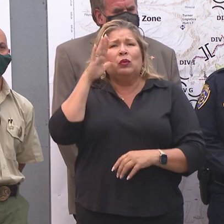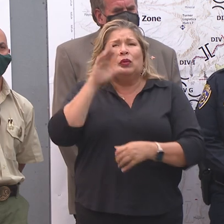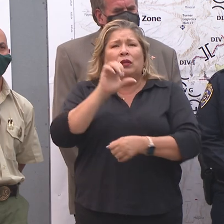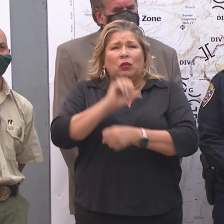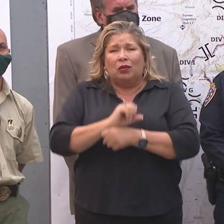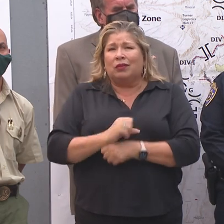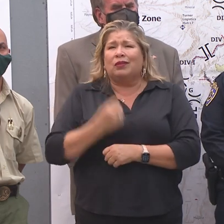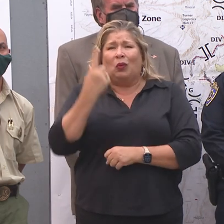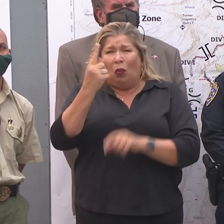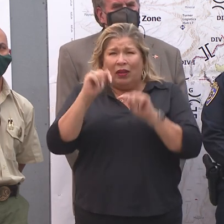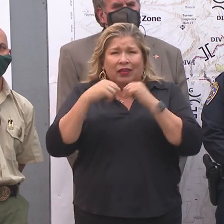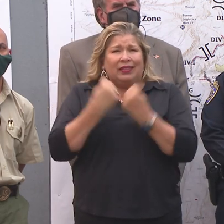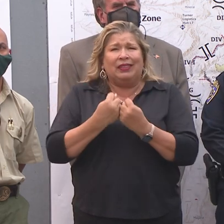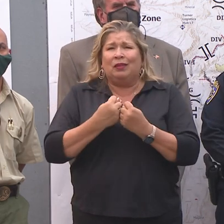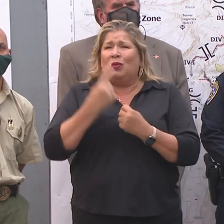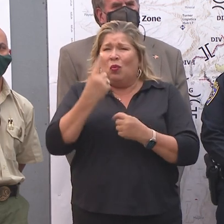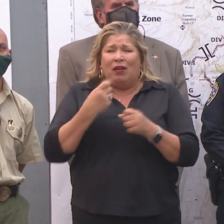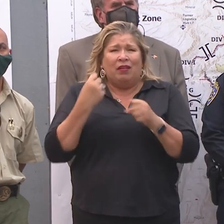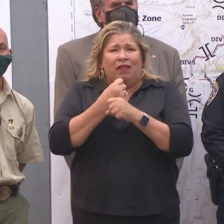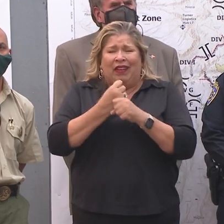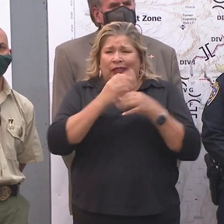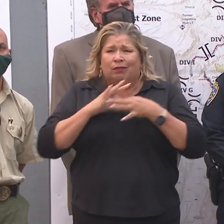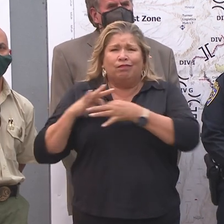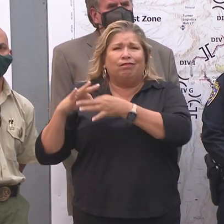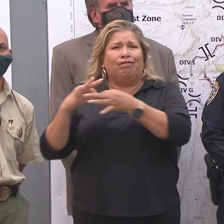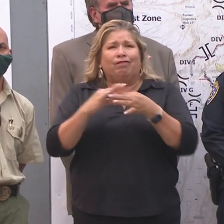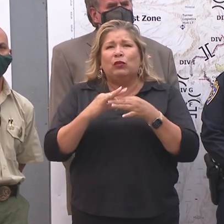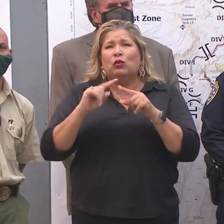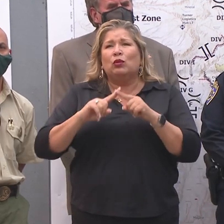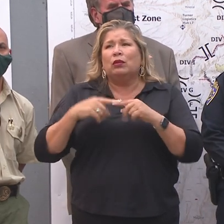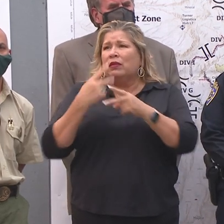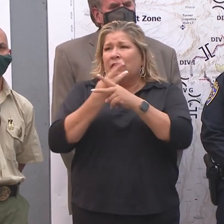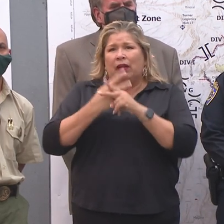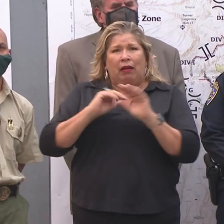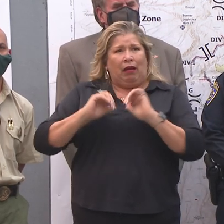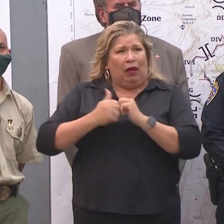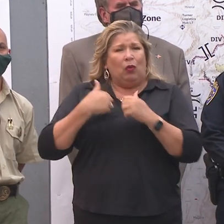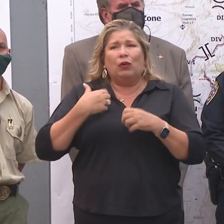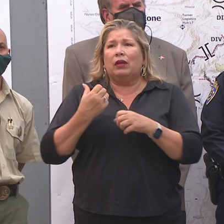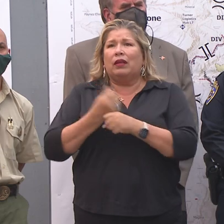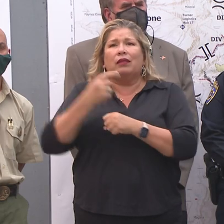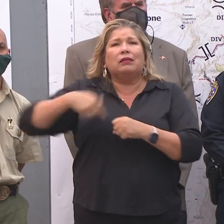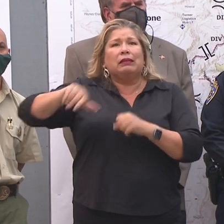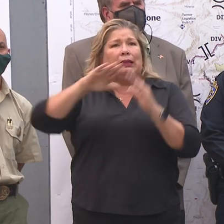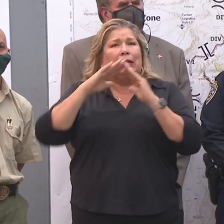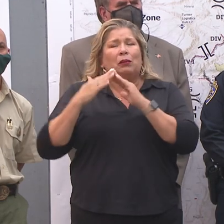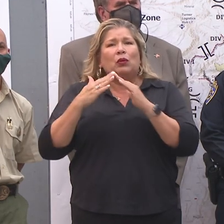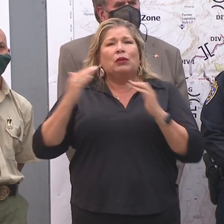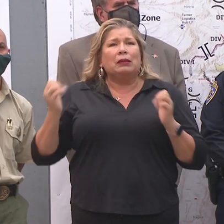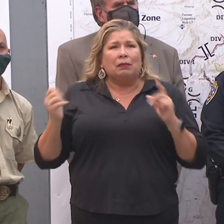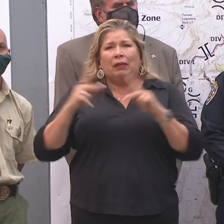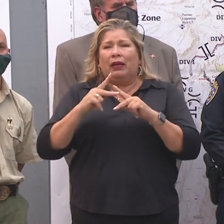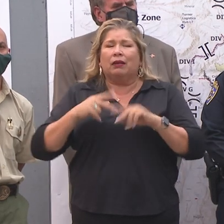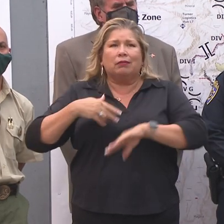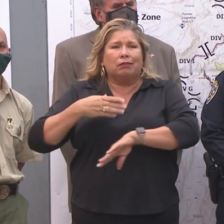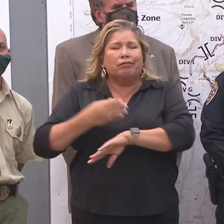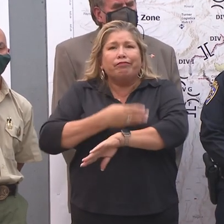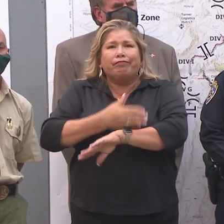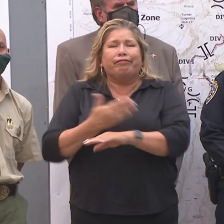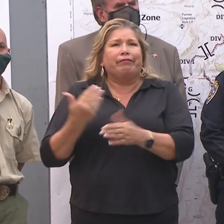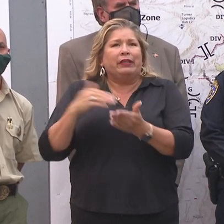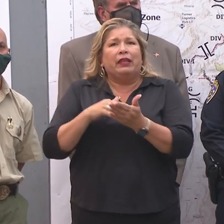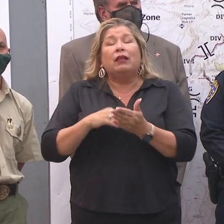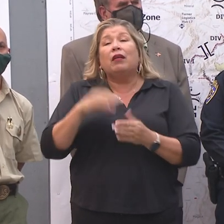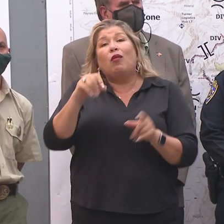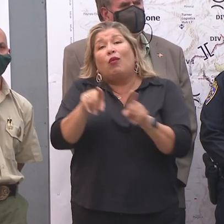one-team, one-fight effort to begin this process of making sure that we can get the communities back up on their feet and making sure